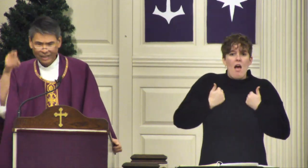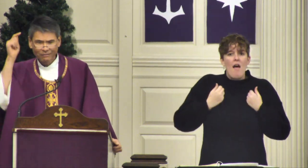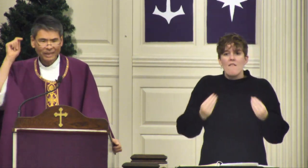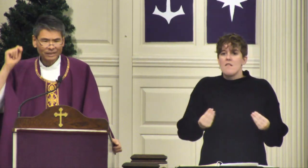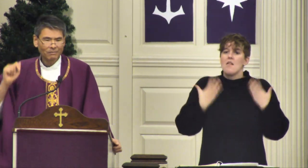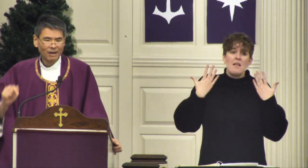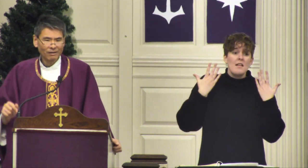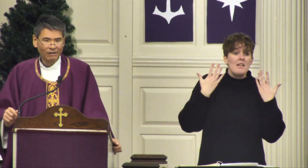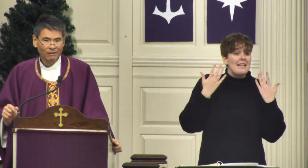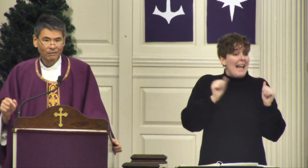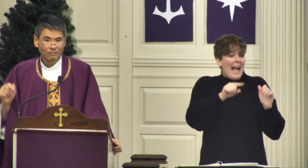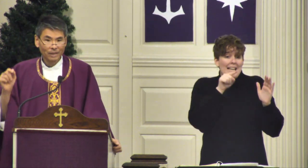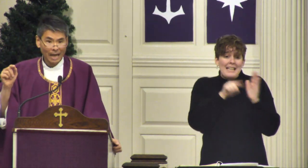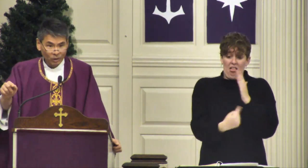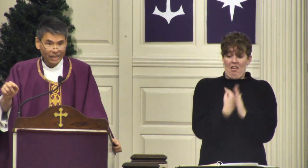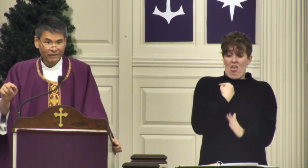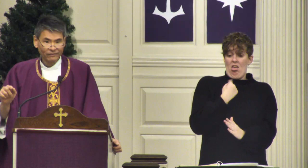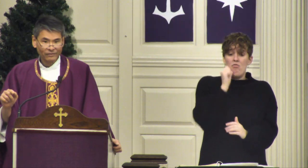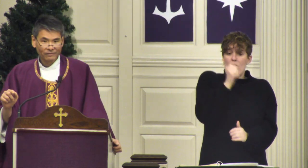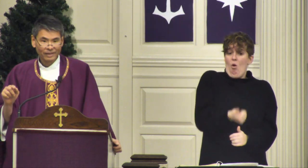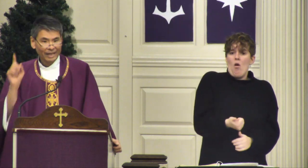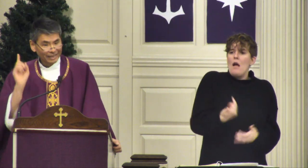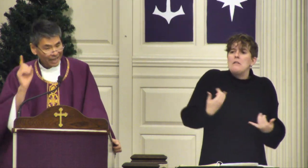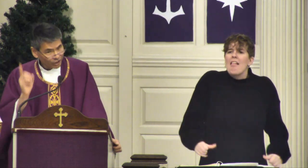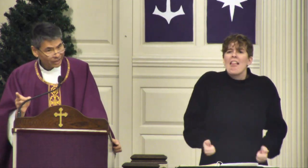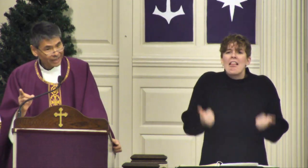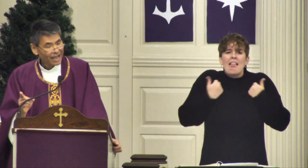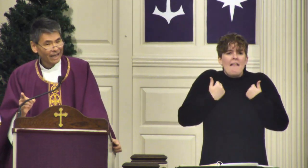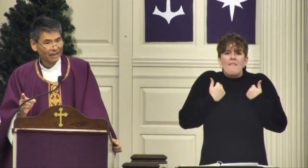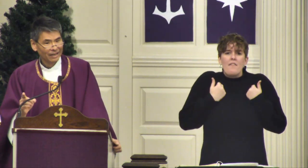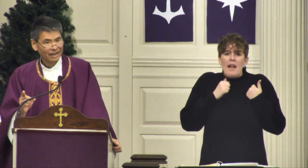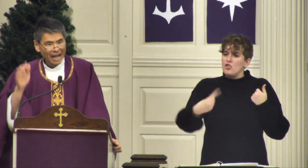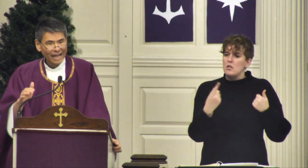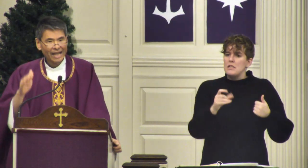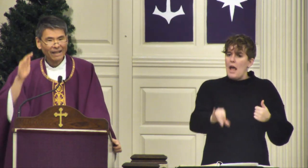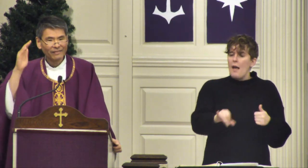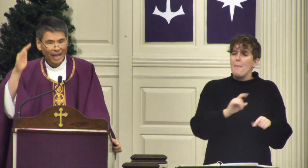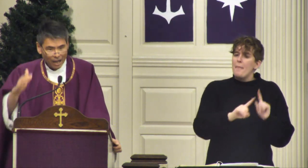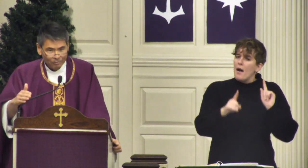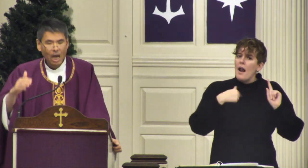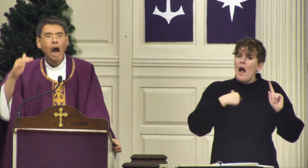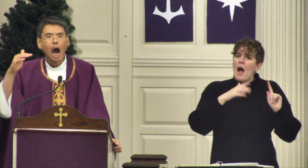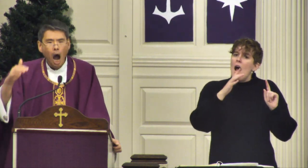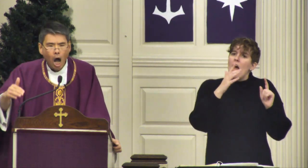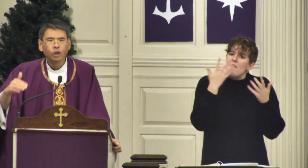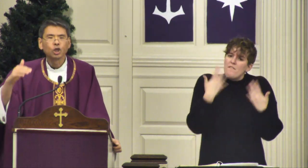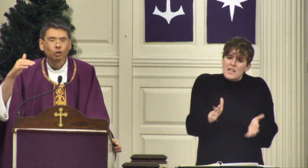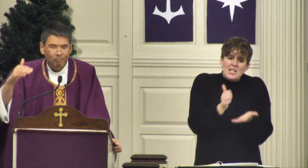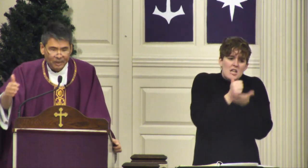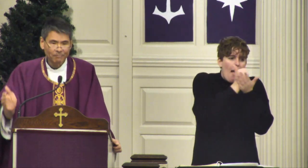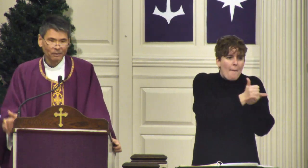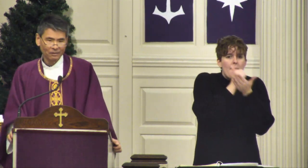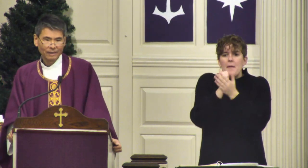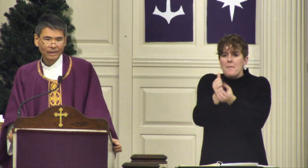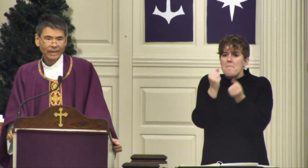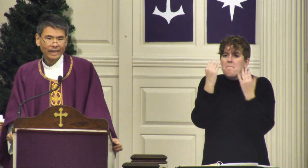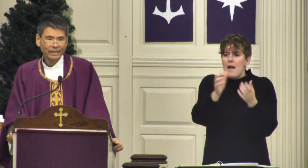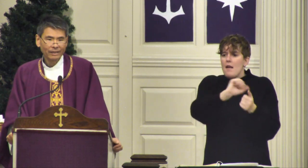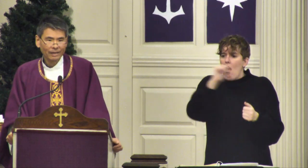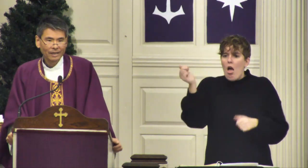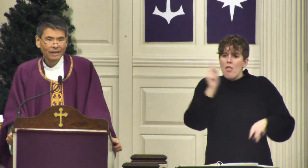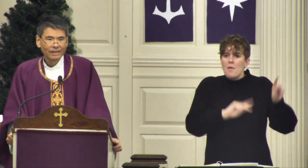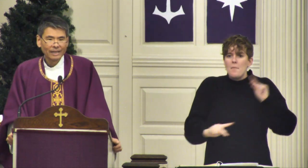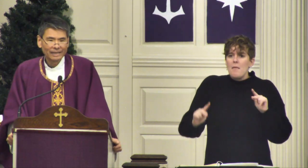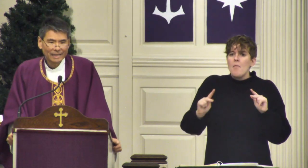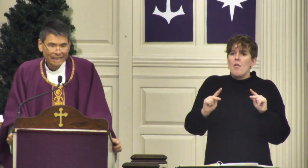me tomorrow, but I will live. Not just that, I have helped other people hear